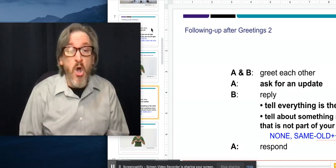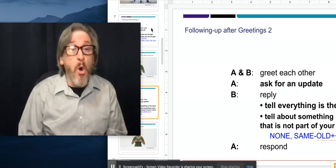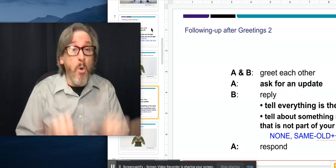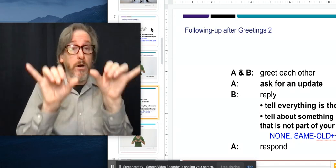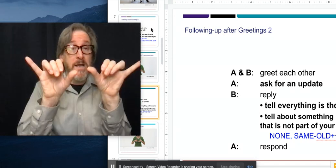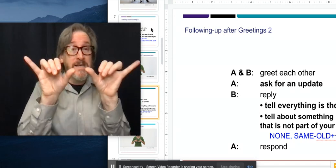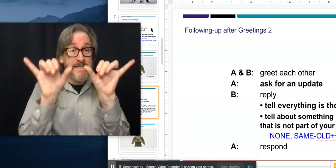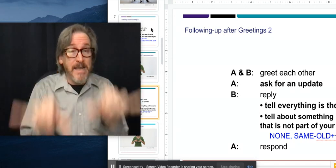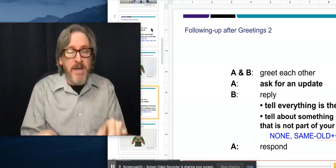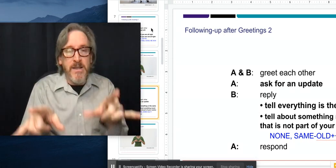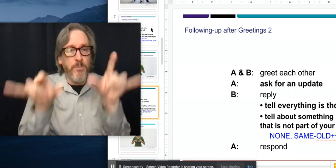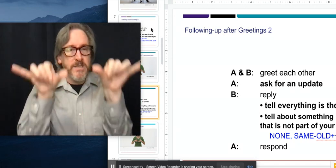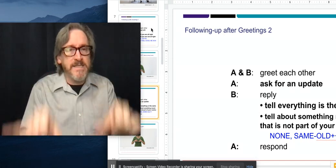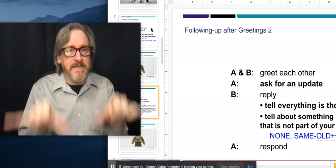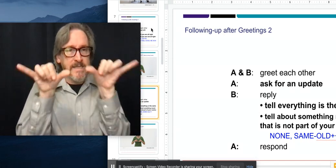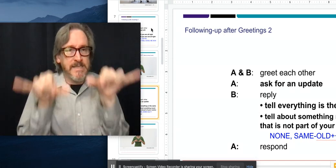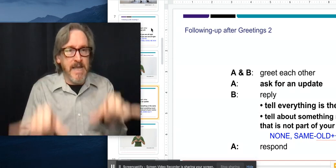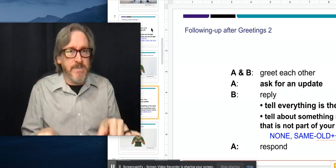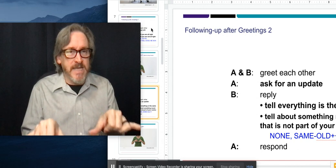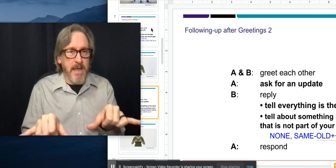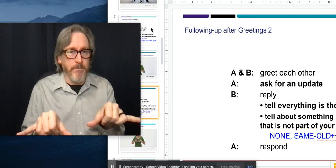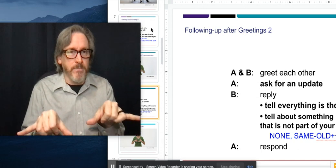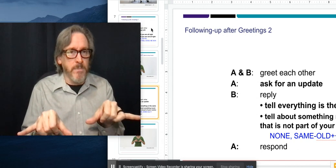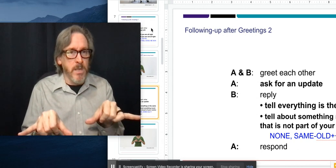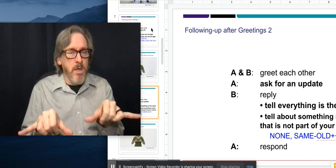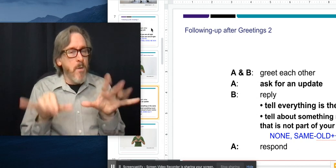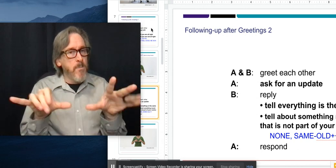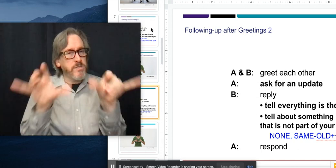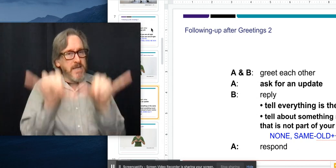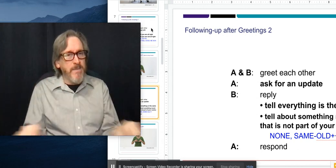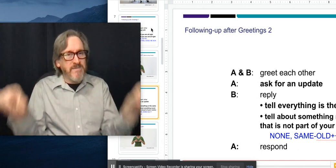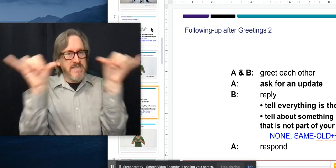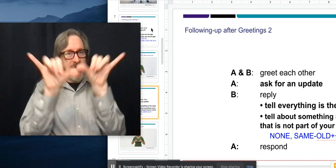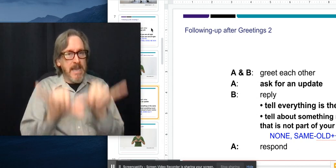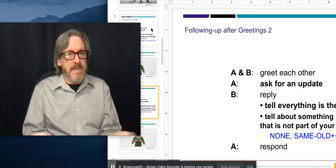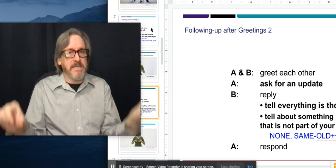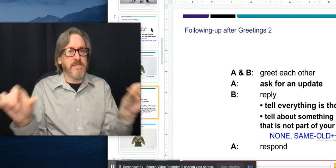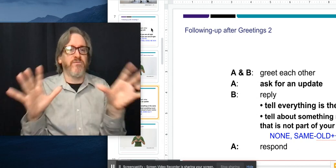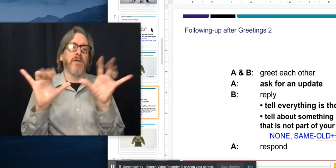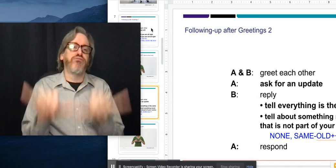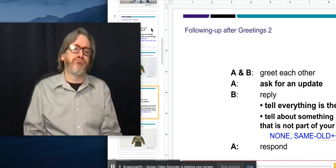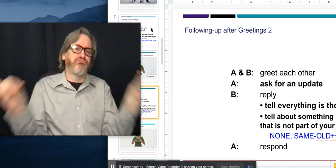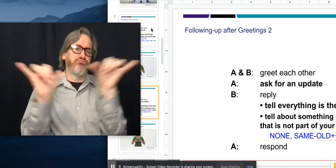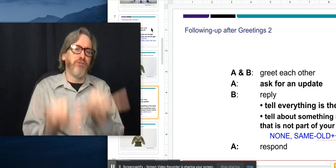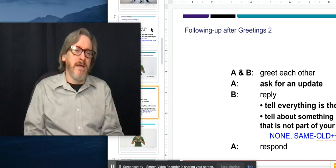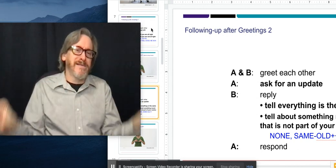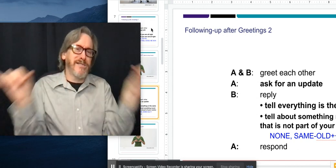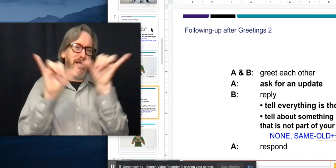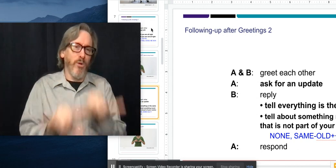nothing much. Or same. Now the book does this, same. Most of the time I've seen this for like